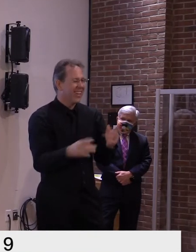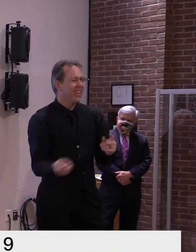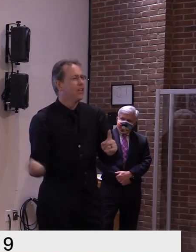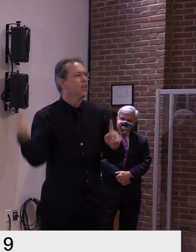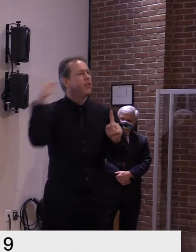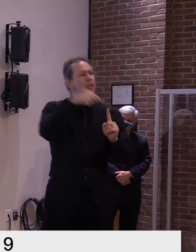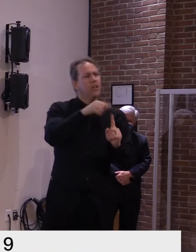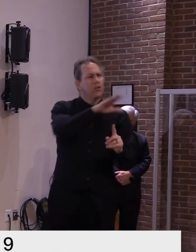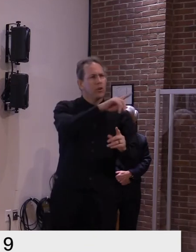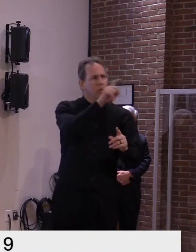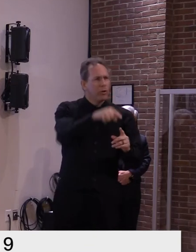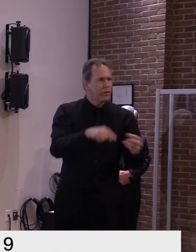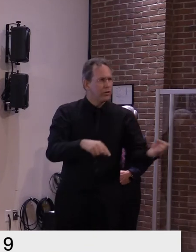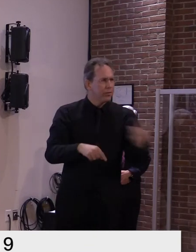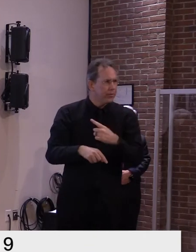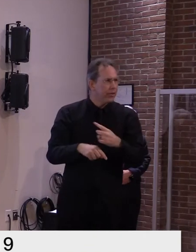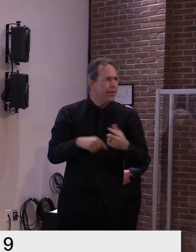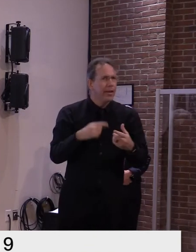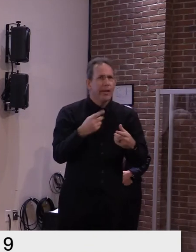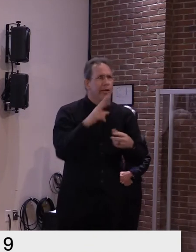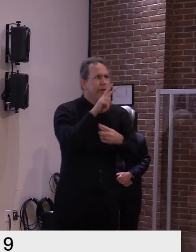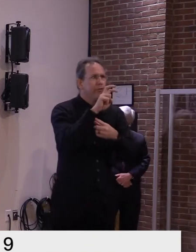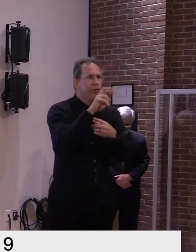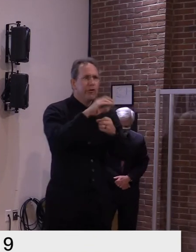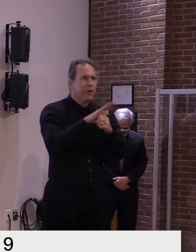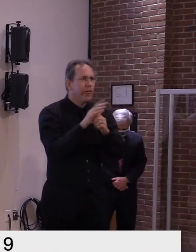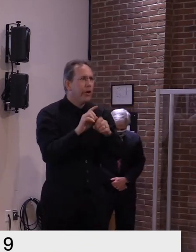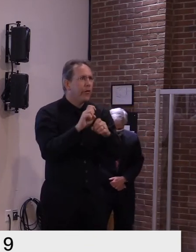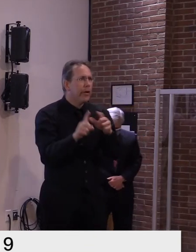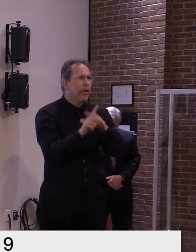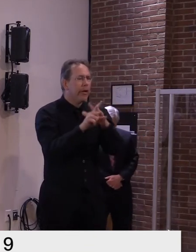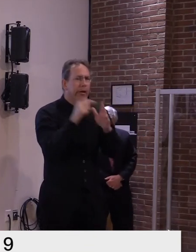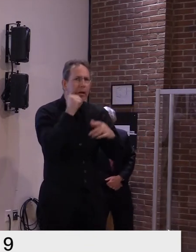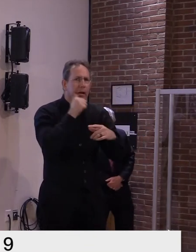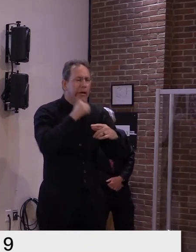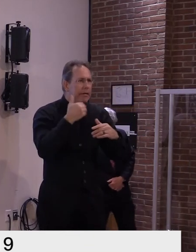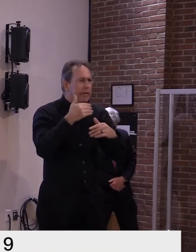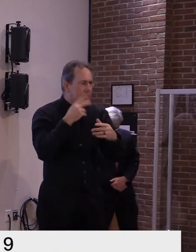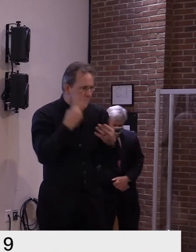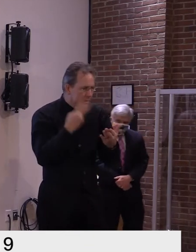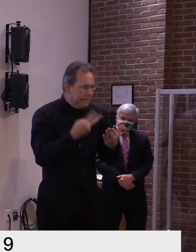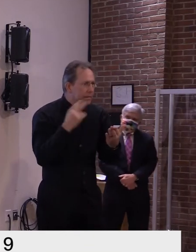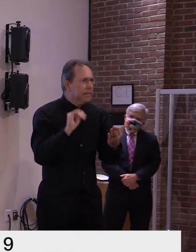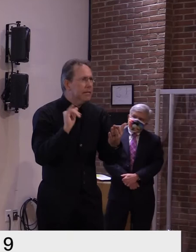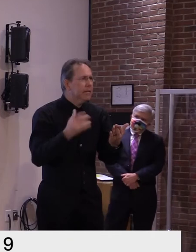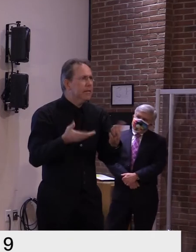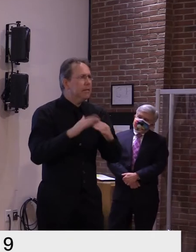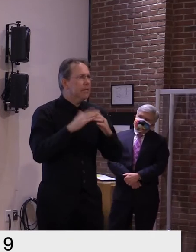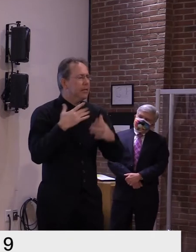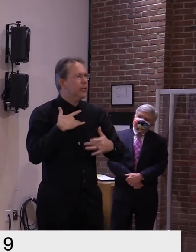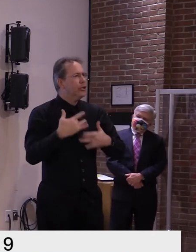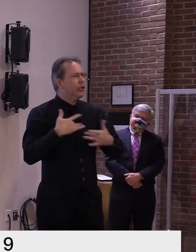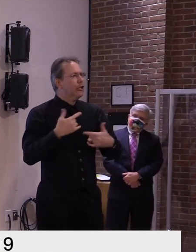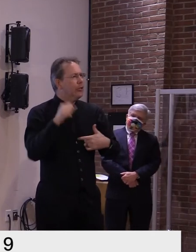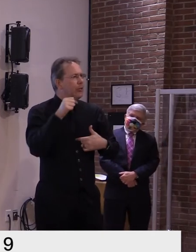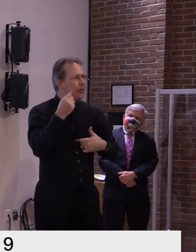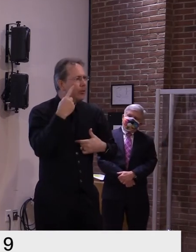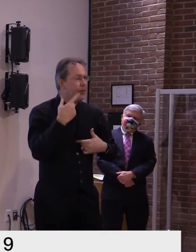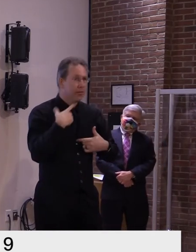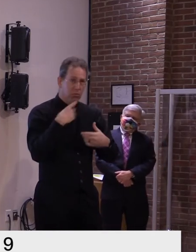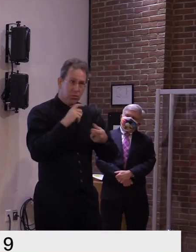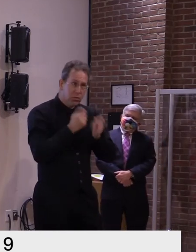I'm concerned that we've had 2 days in the very low 200 range, but certainly we wouldn't use just